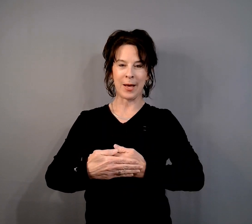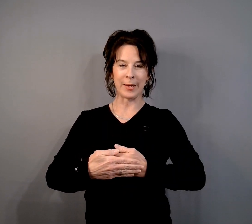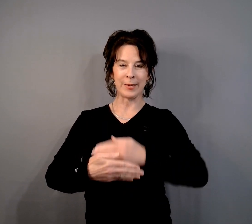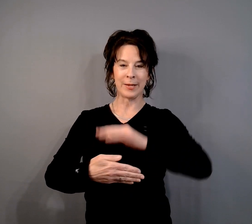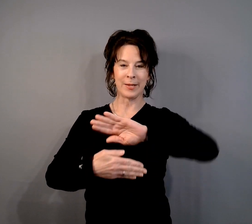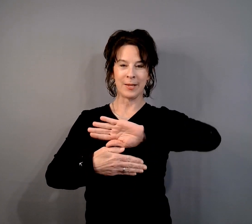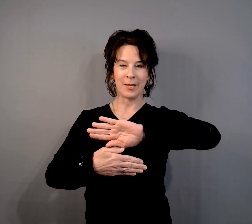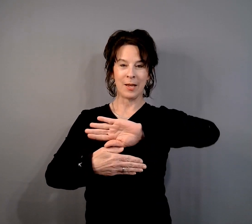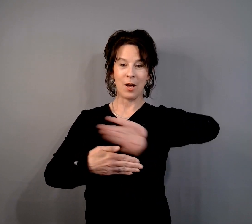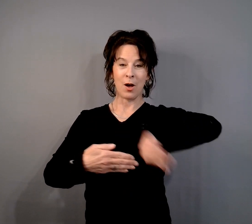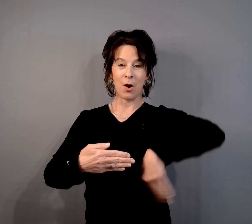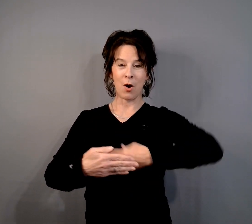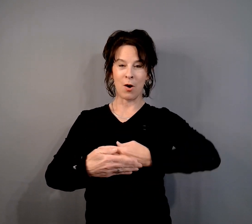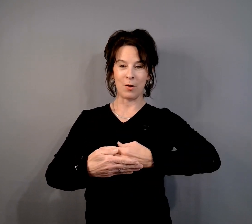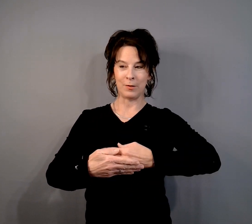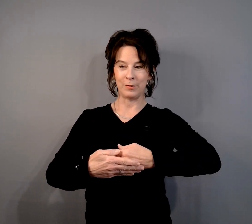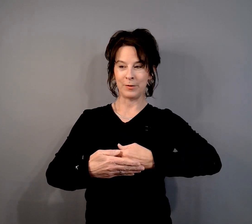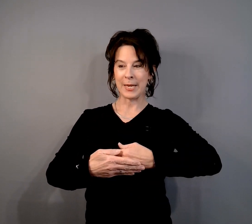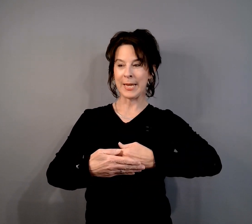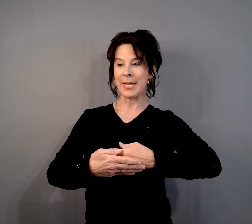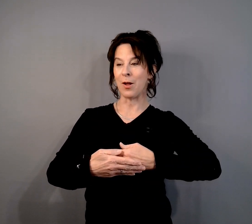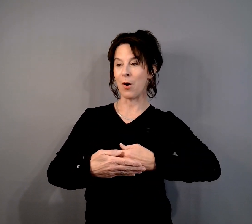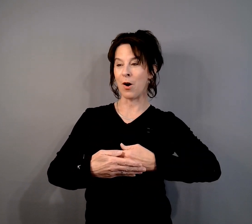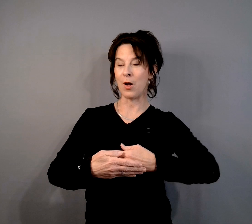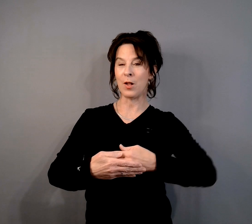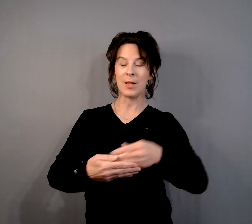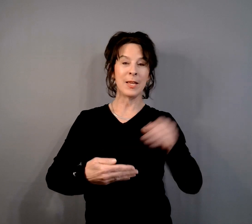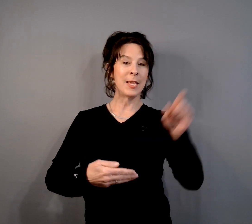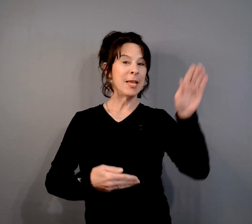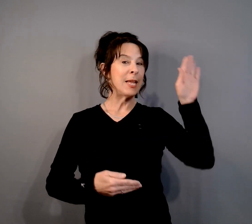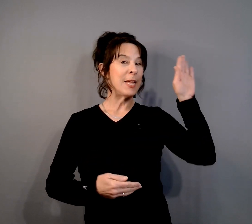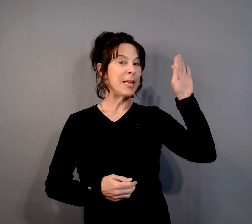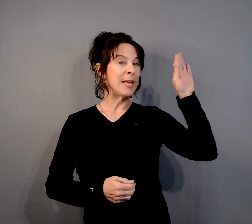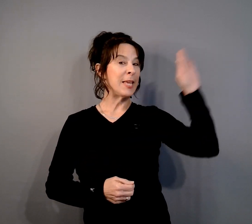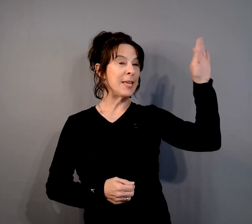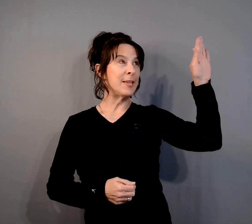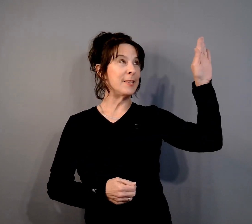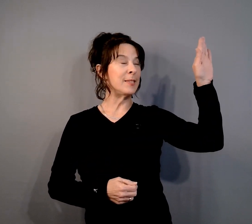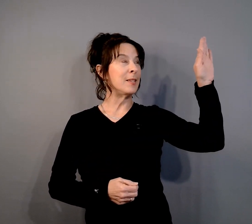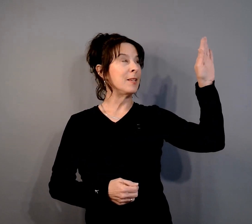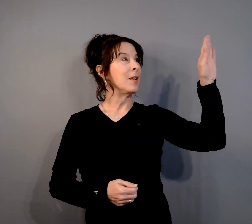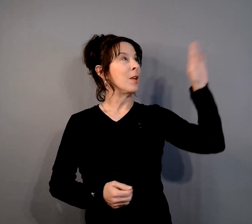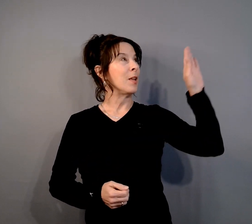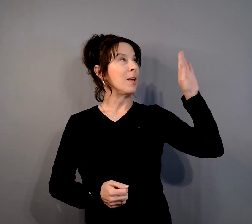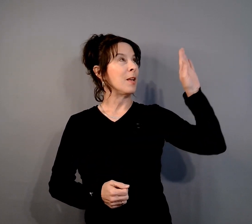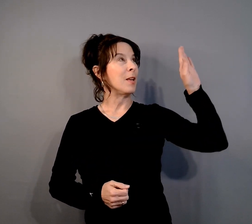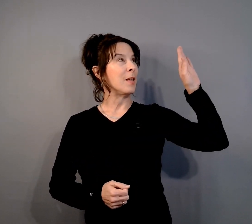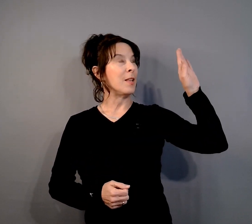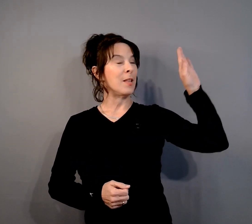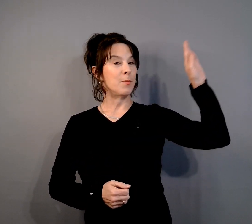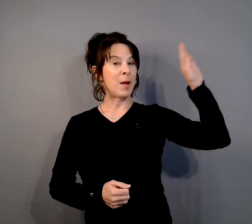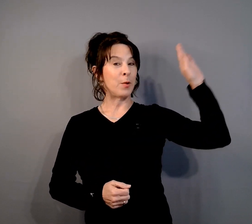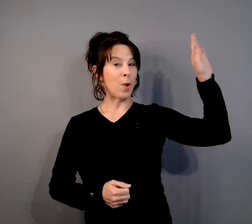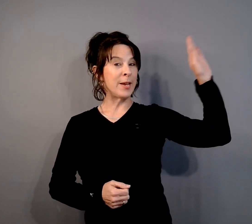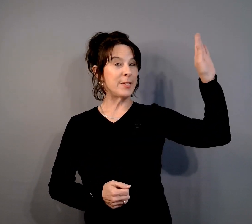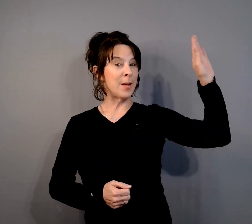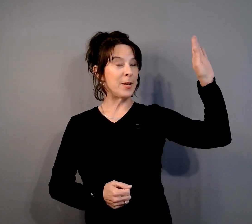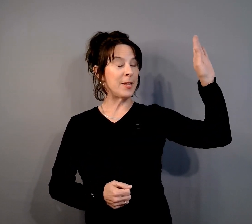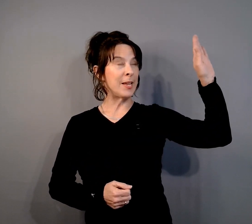behind. All, in all, his, my right dominant